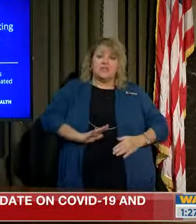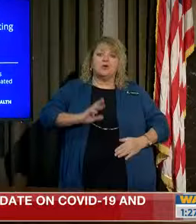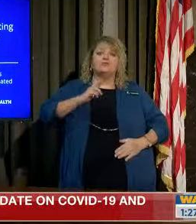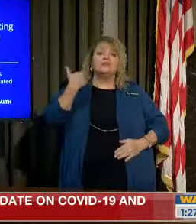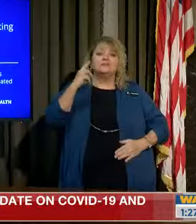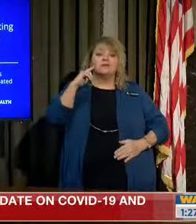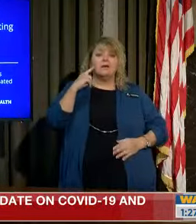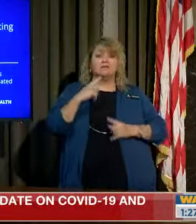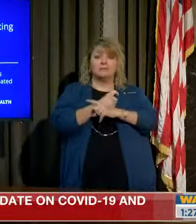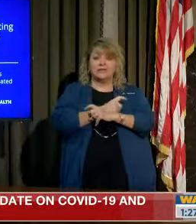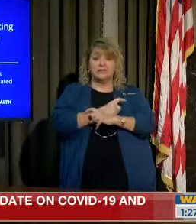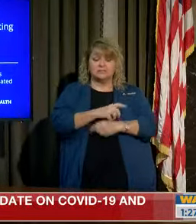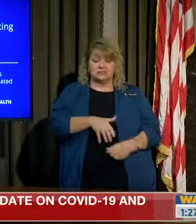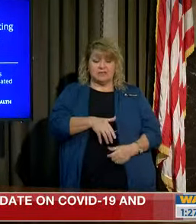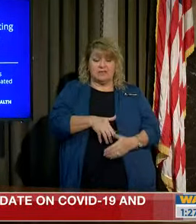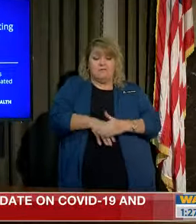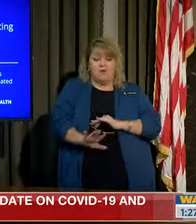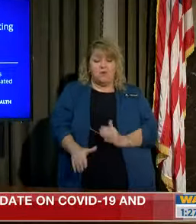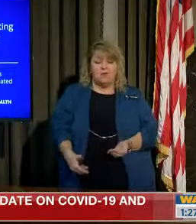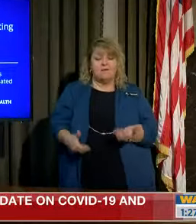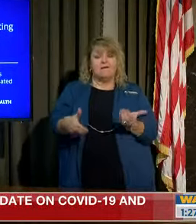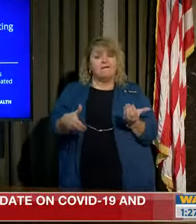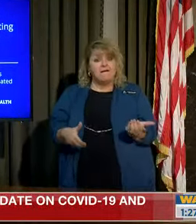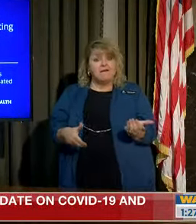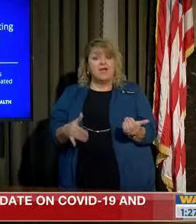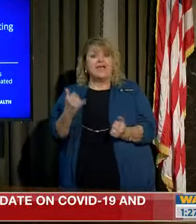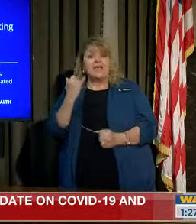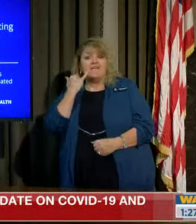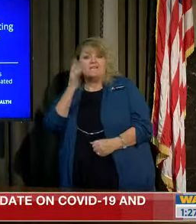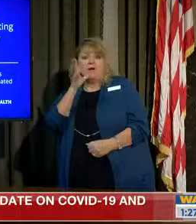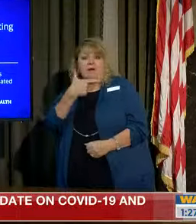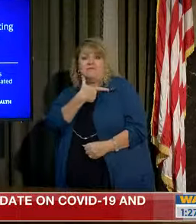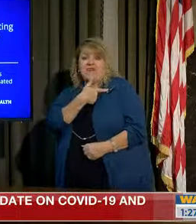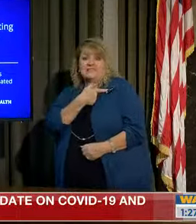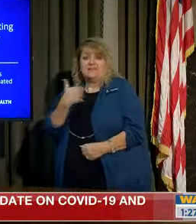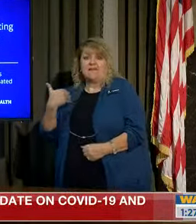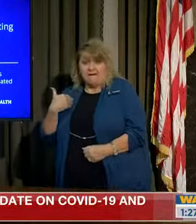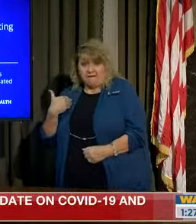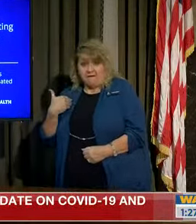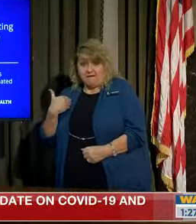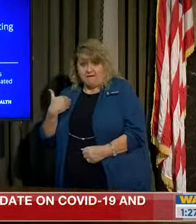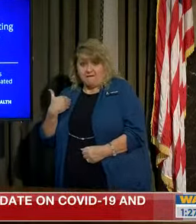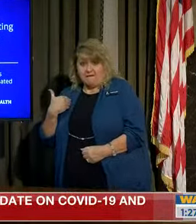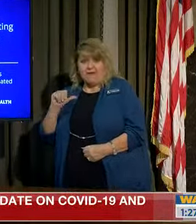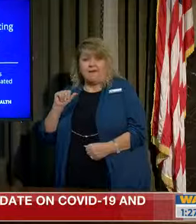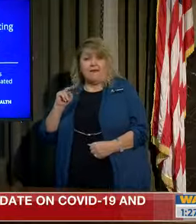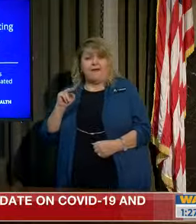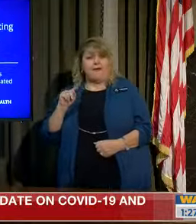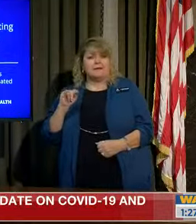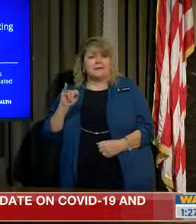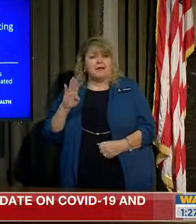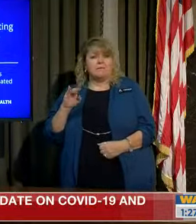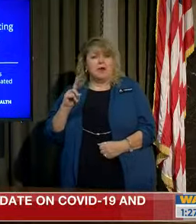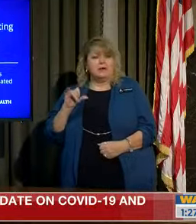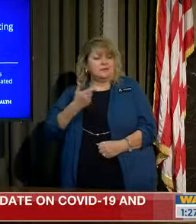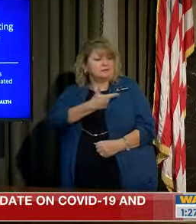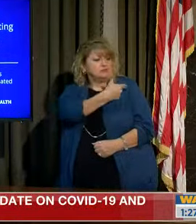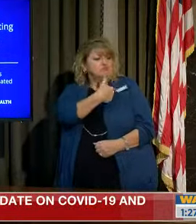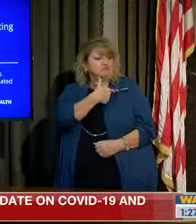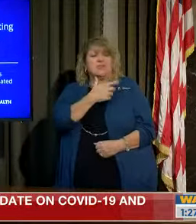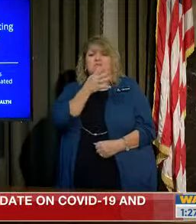newborn. There is data that shows that when mom is vaccinated, those antibodies are transmitted into that